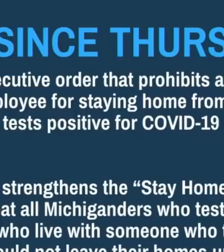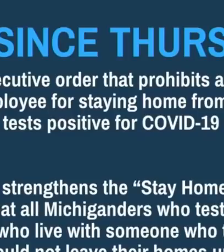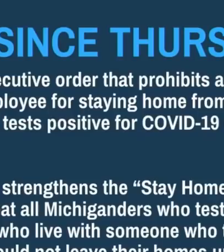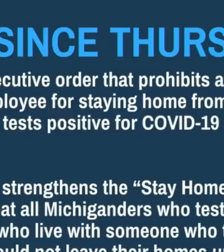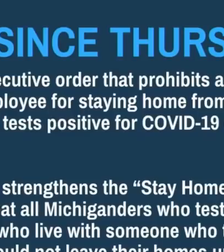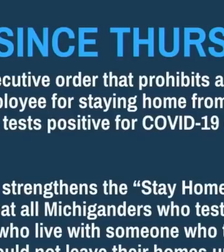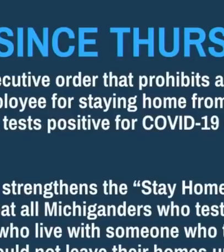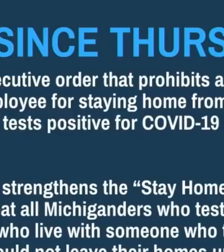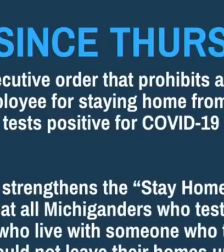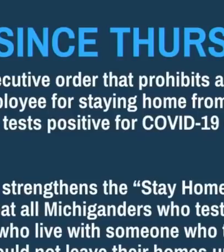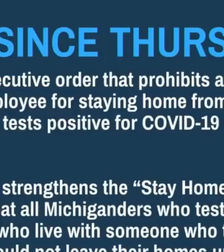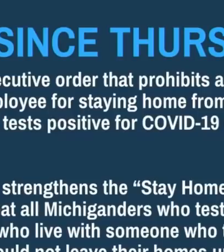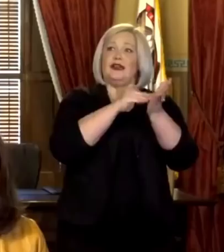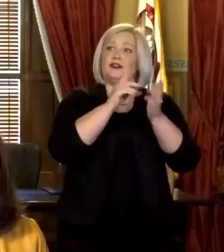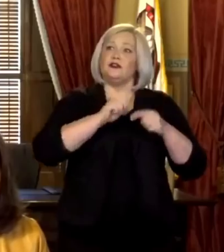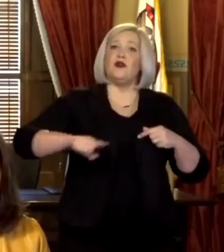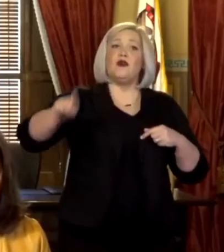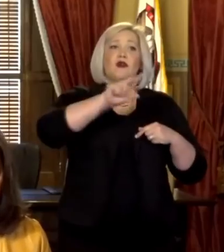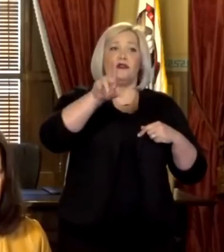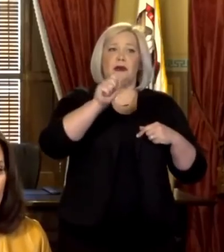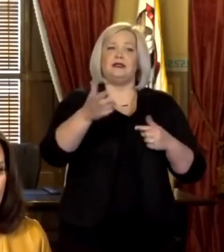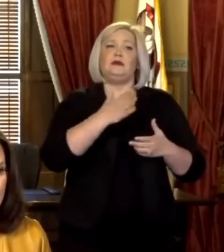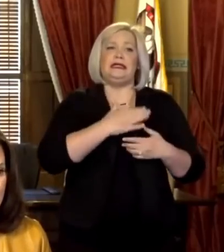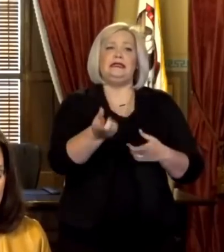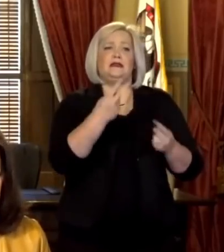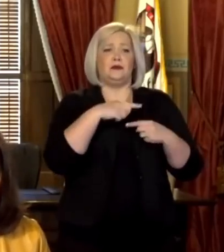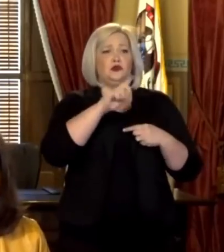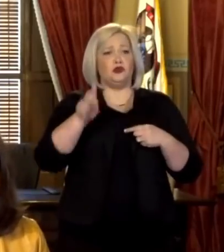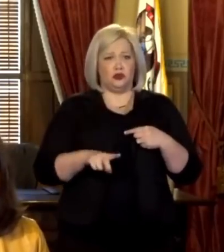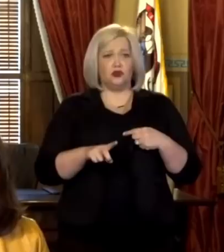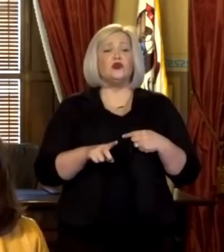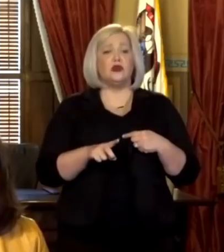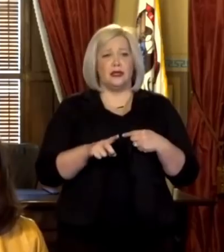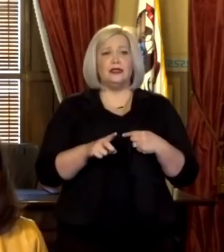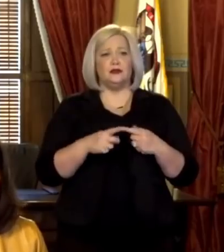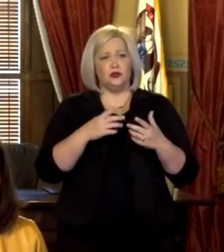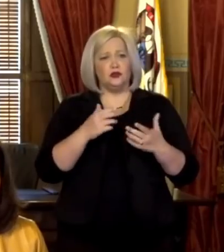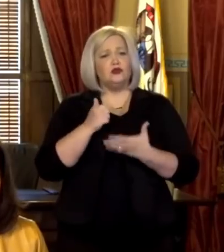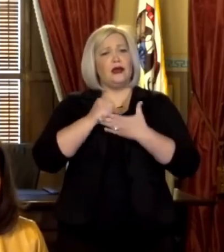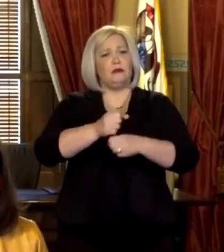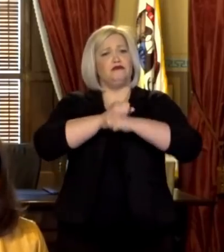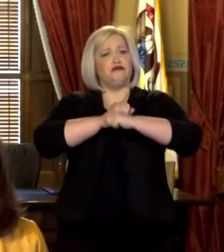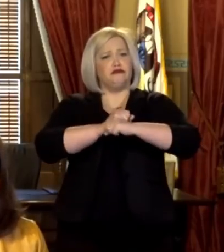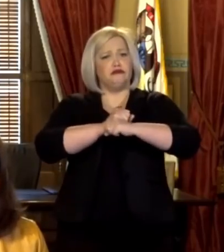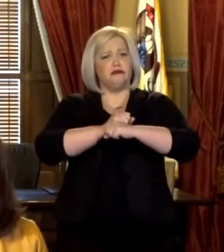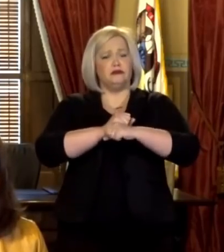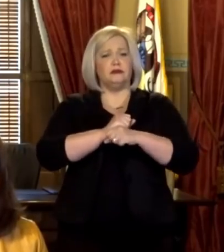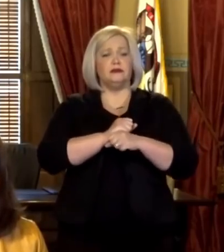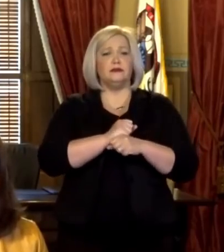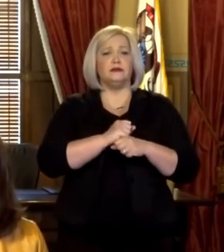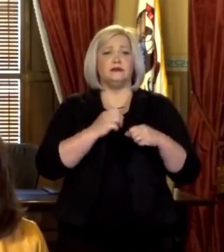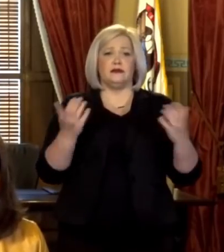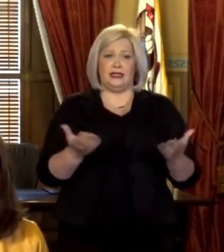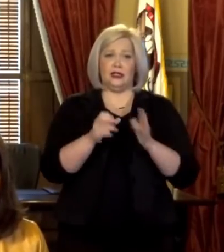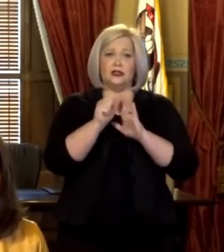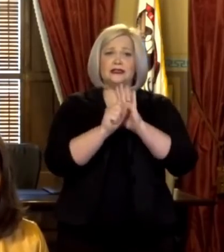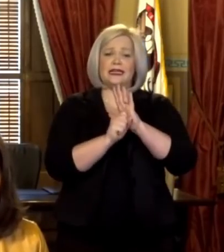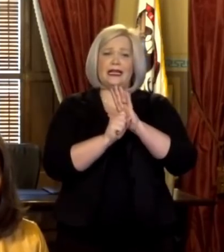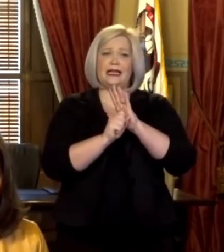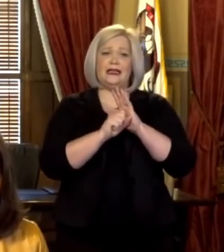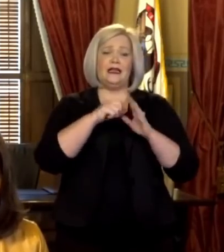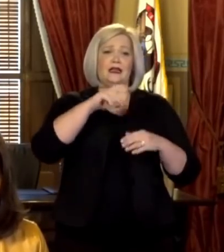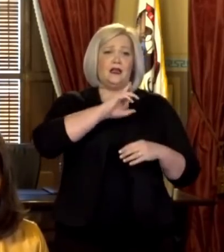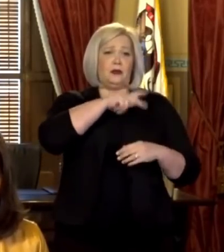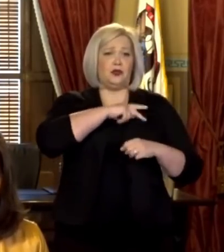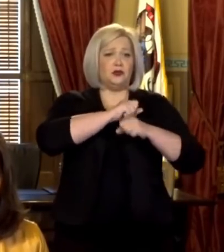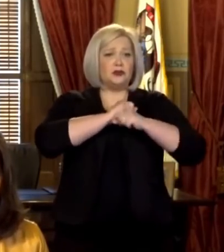us fight COVID-19. We are running dangerously low on PPE. At Beaumont Hospital, we have less than